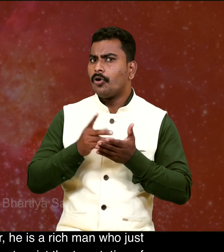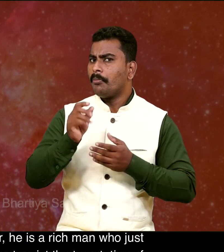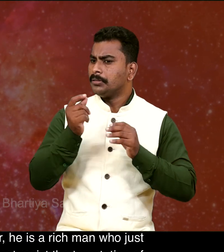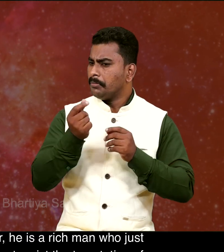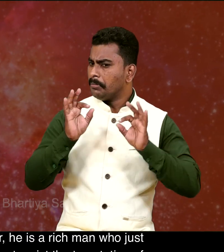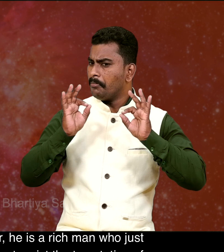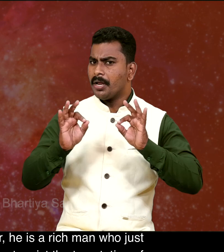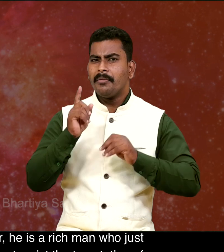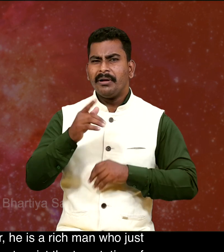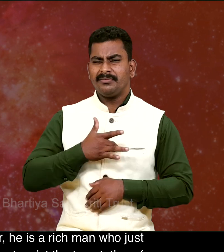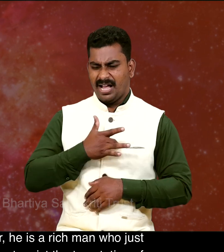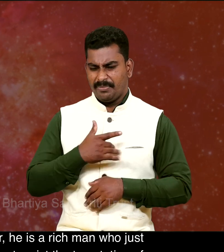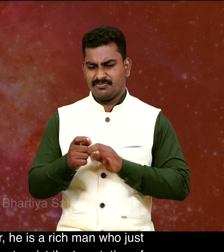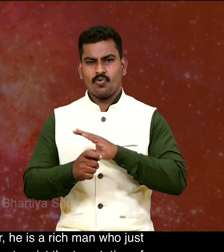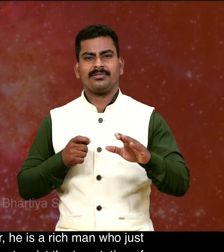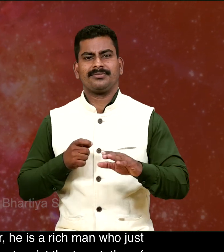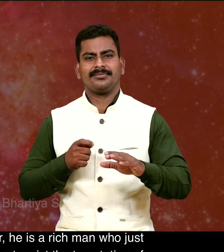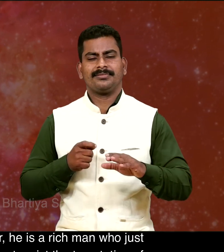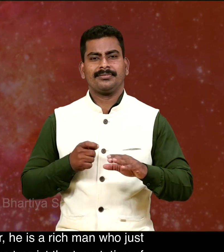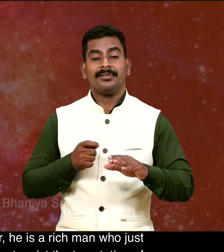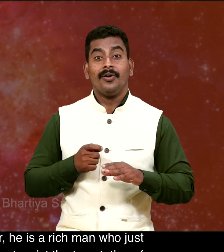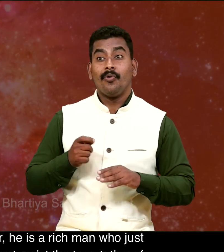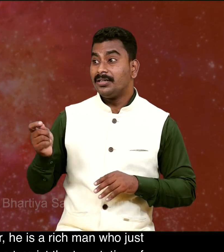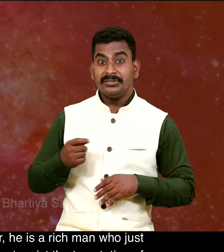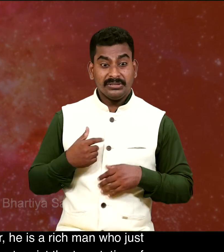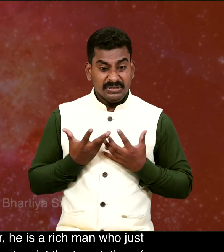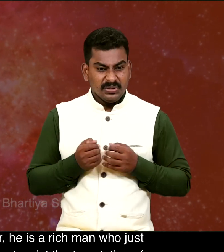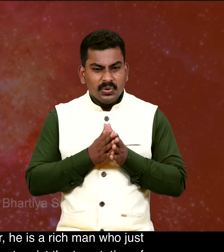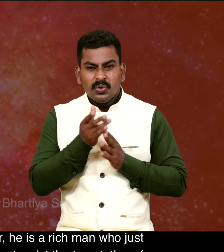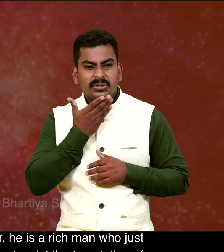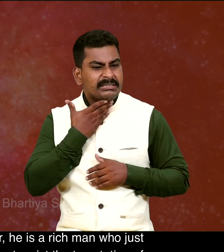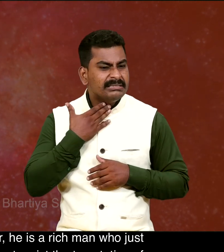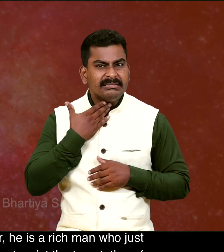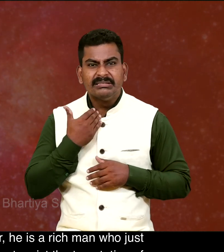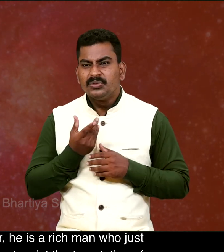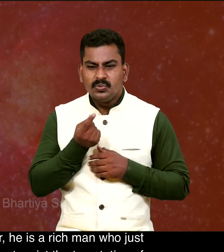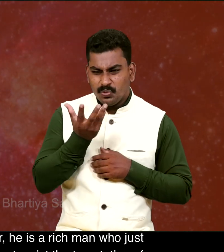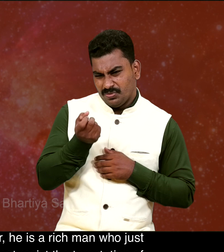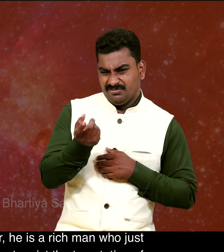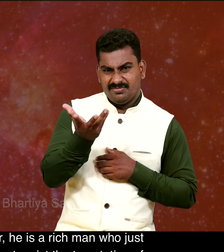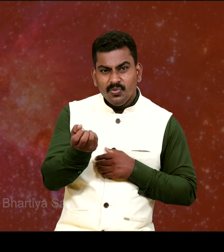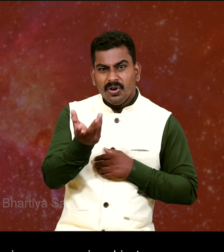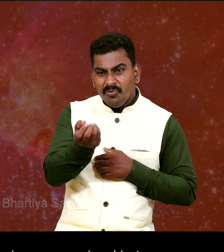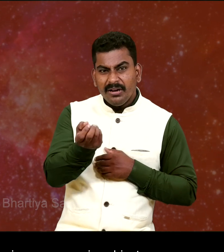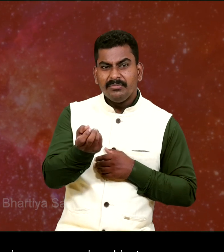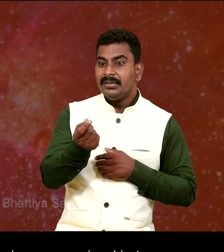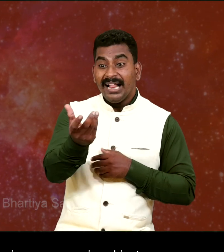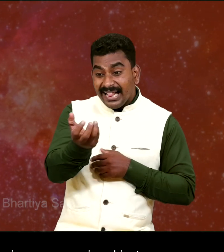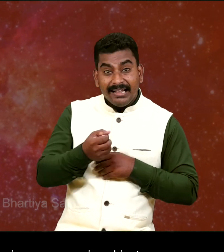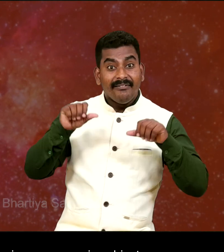is a rich man who just could not resist the temptation of possessing an expensive